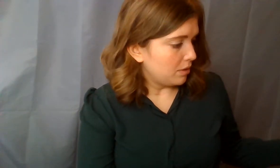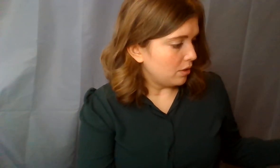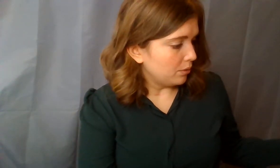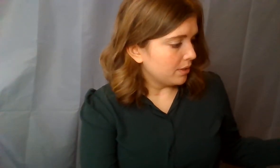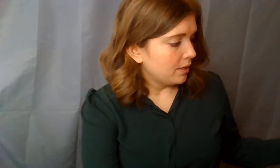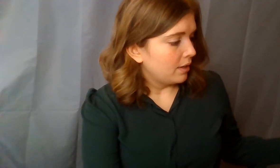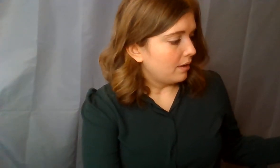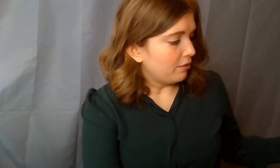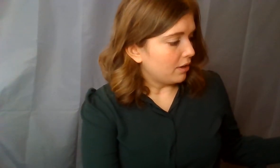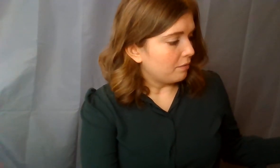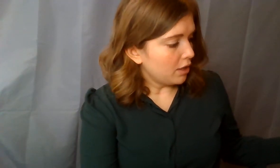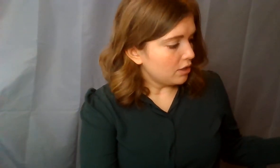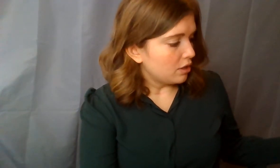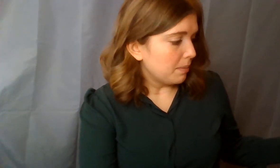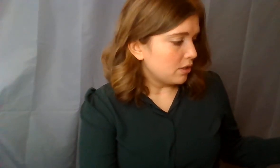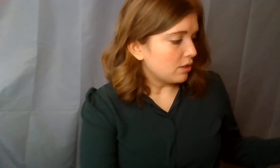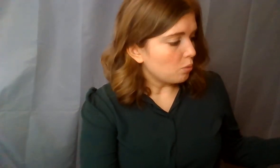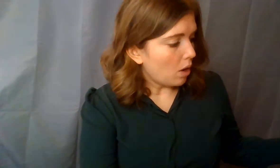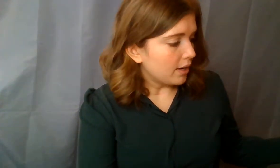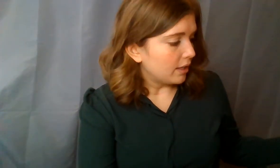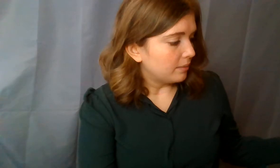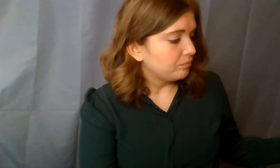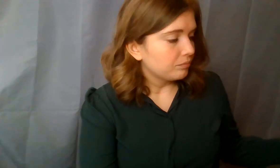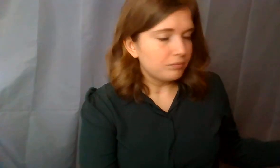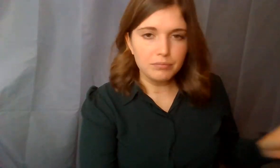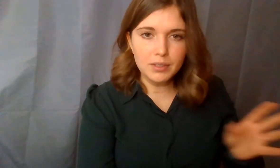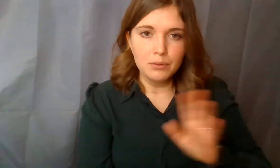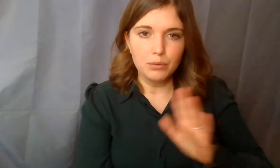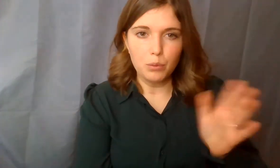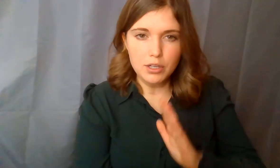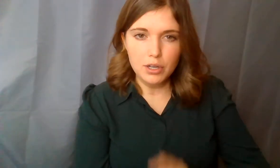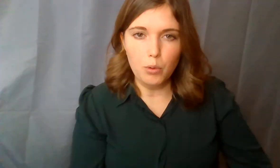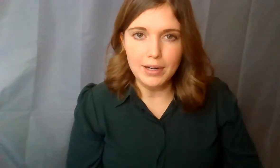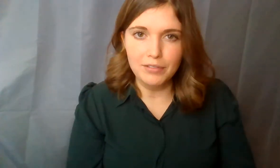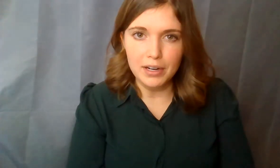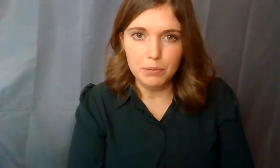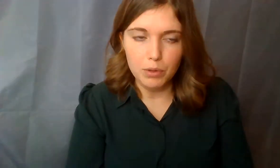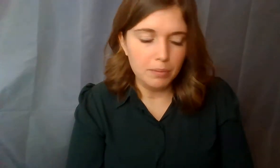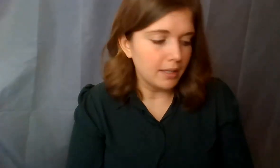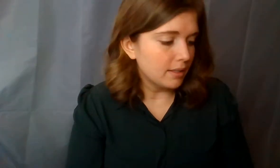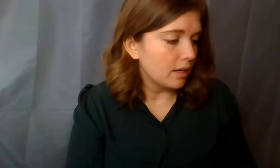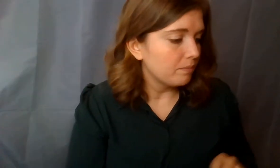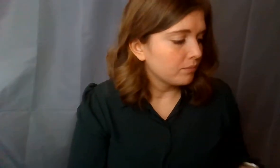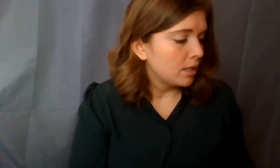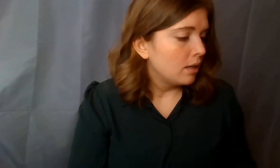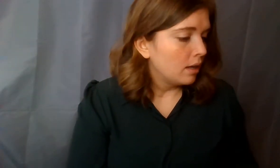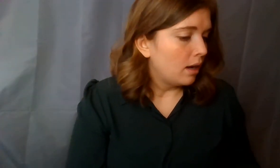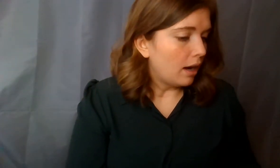would use for furniture, pictures, water, which quantifier would work best there. All